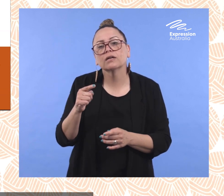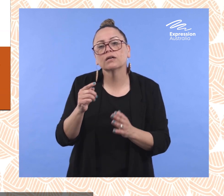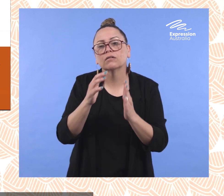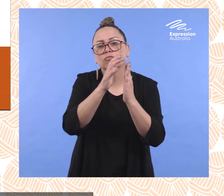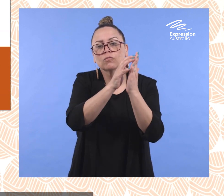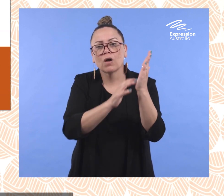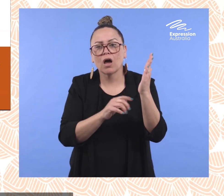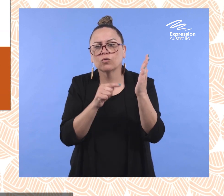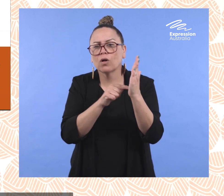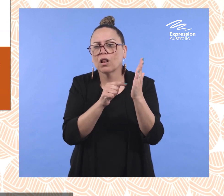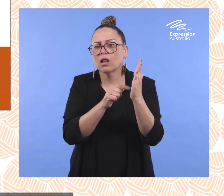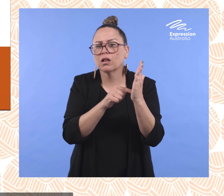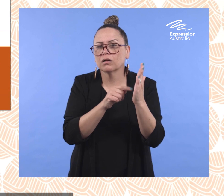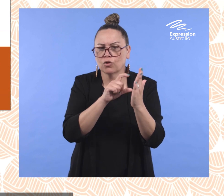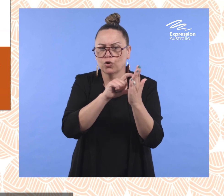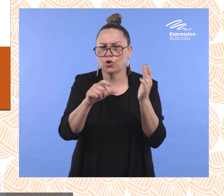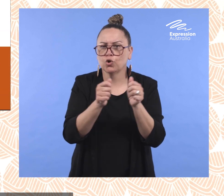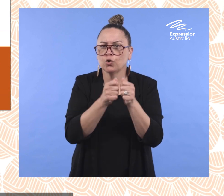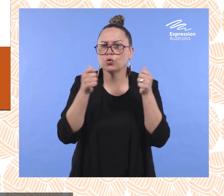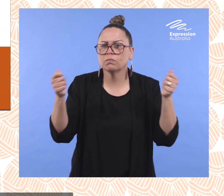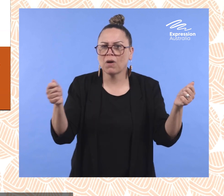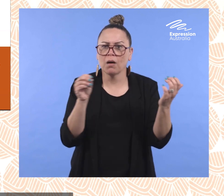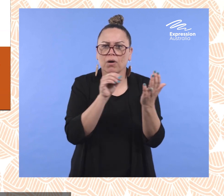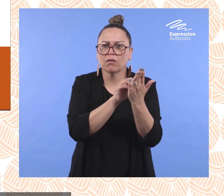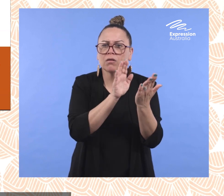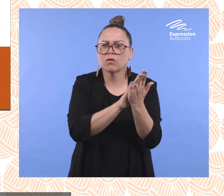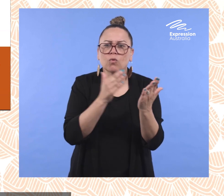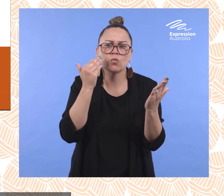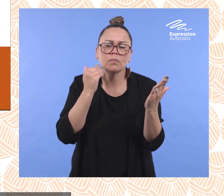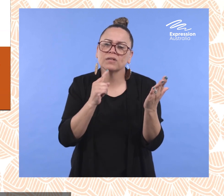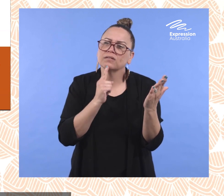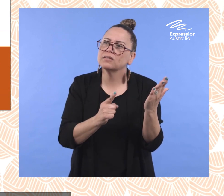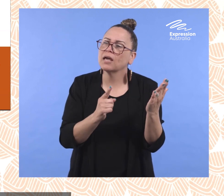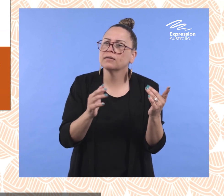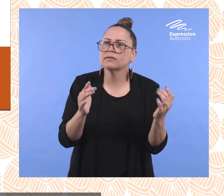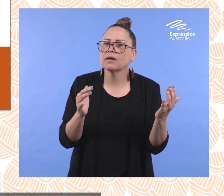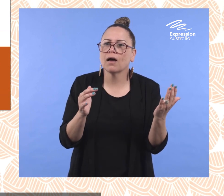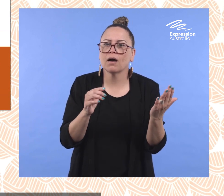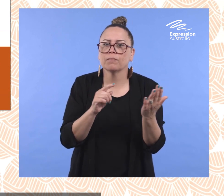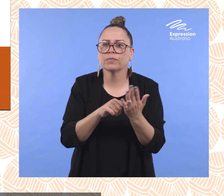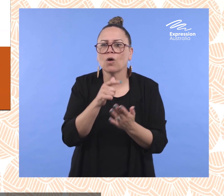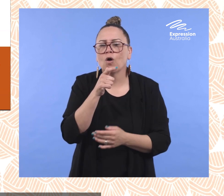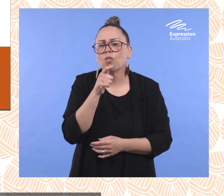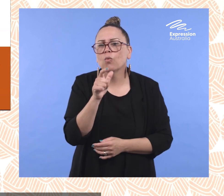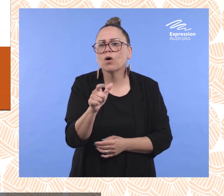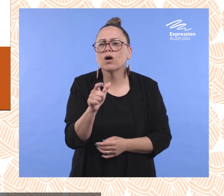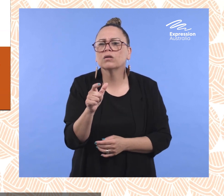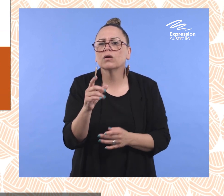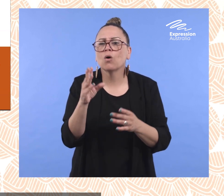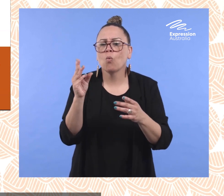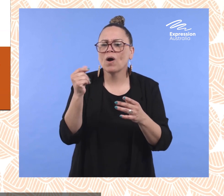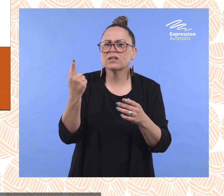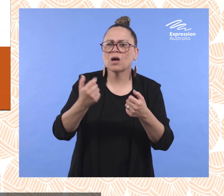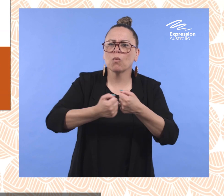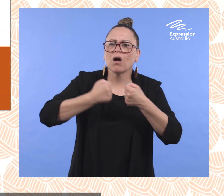article, she said, I mean, this is being very, what's your word when someone's exaggerating